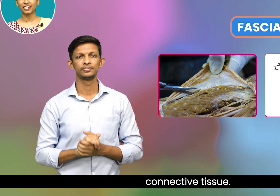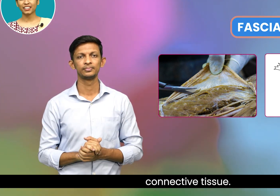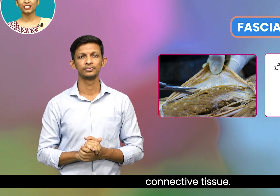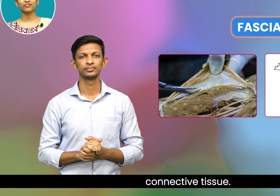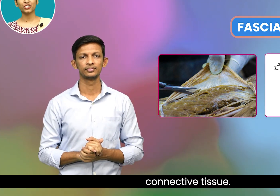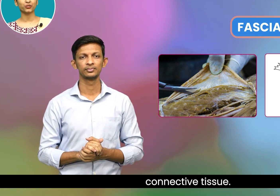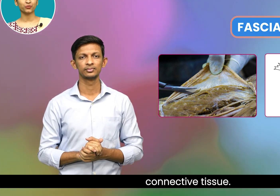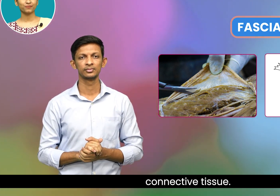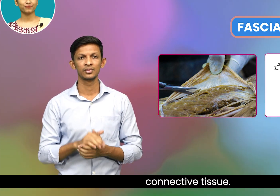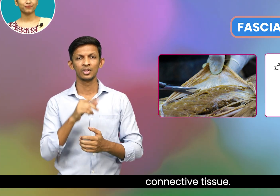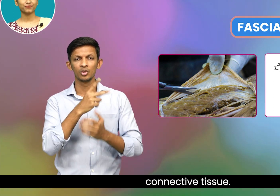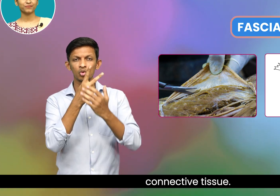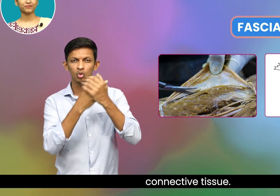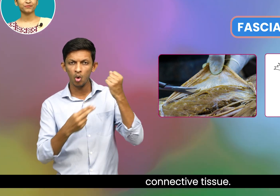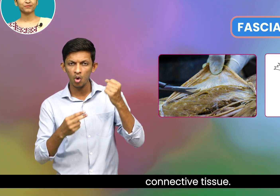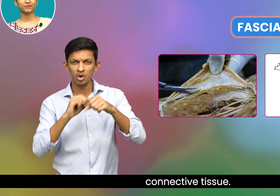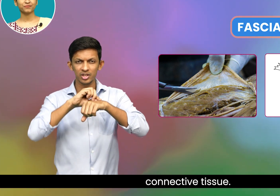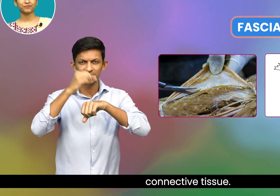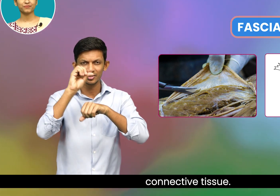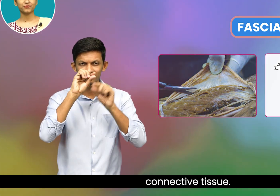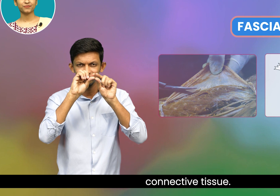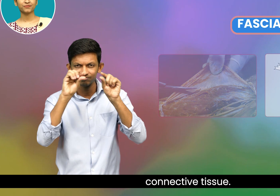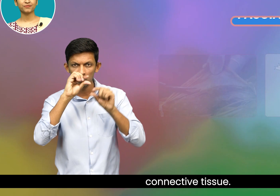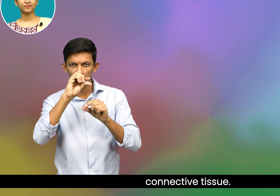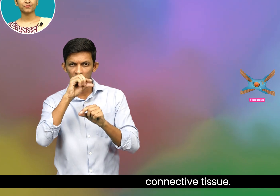loose connective tissue.